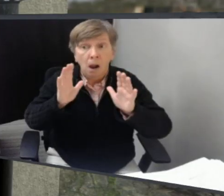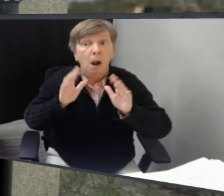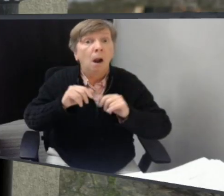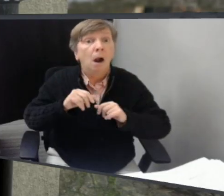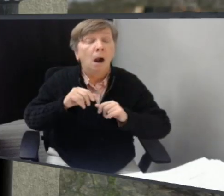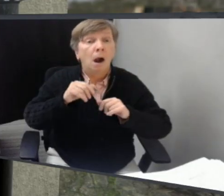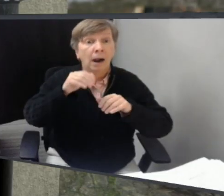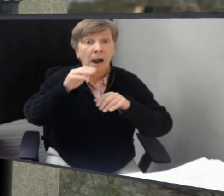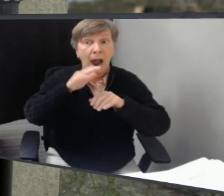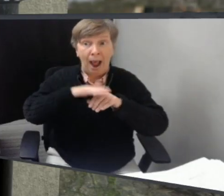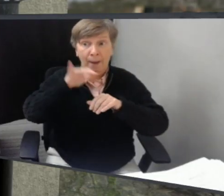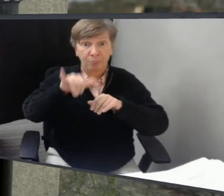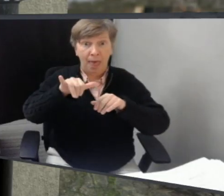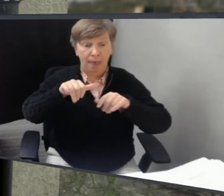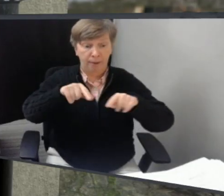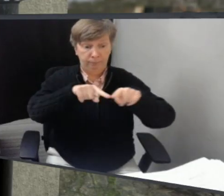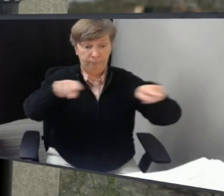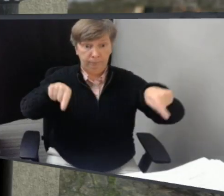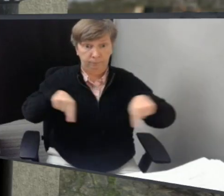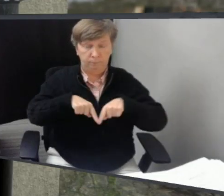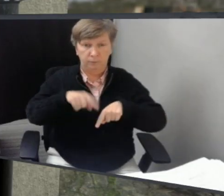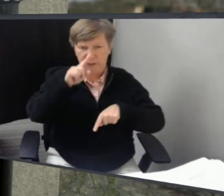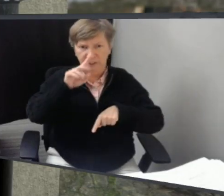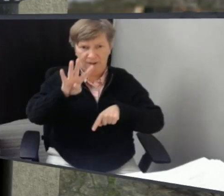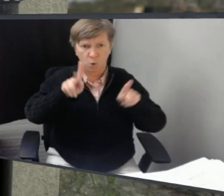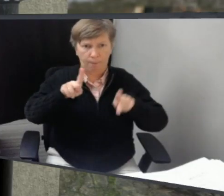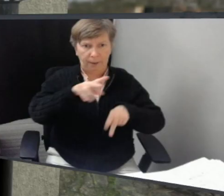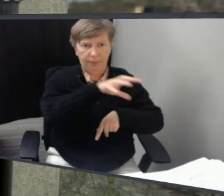Really, people just need a little bit of practice with it.